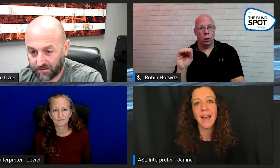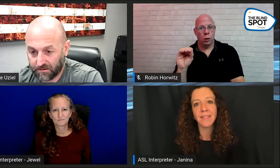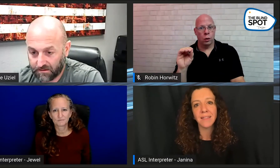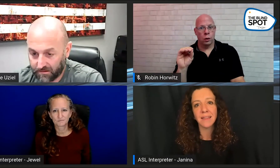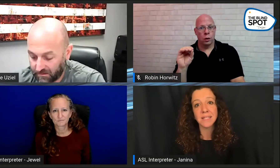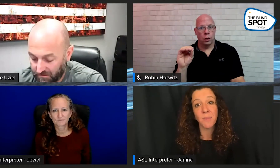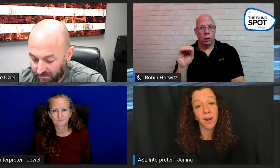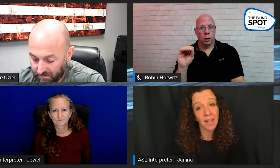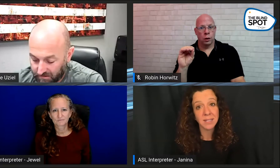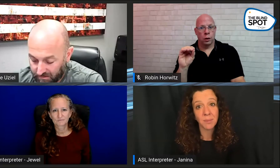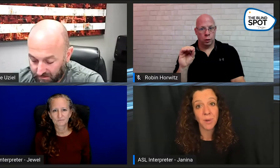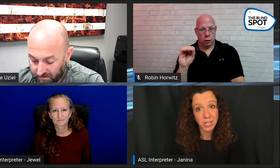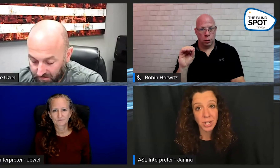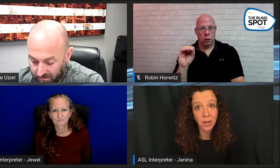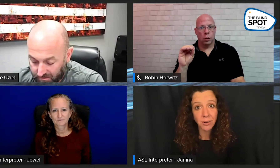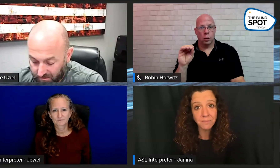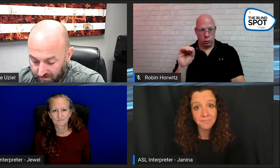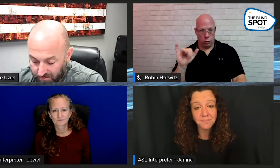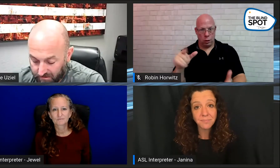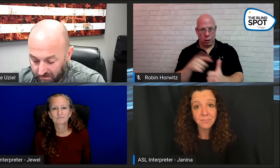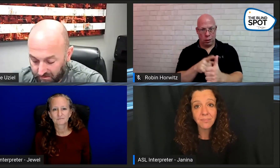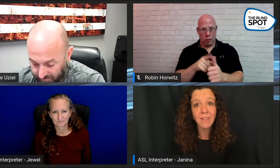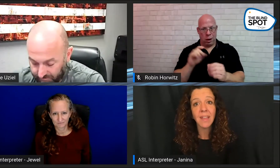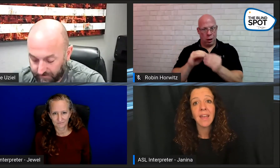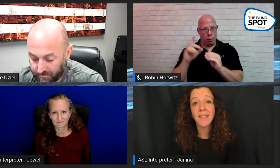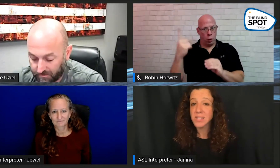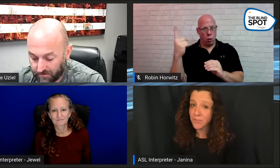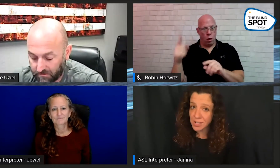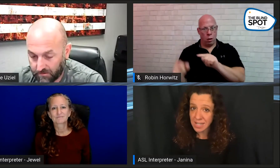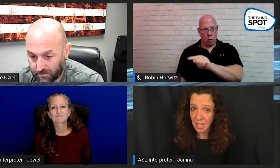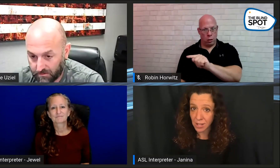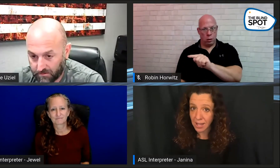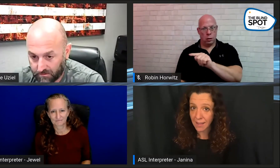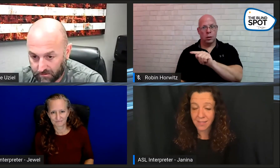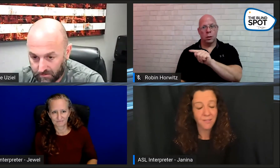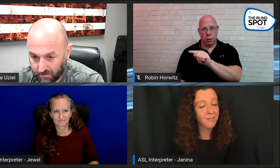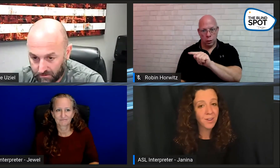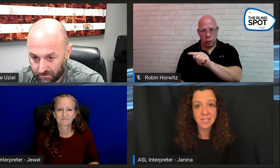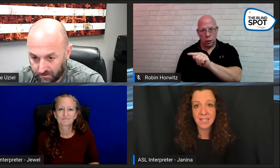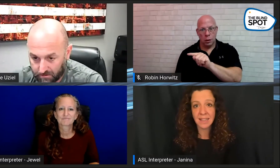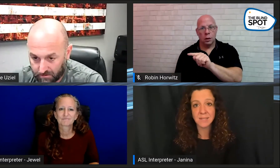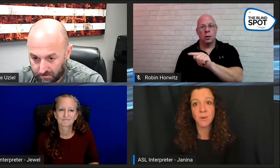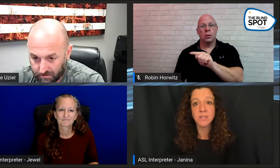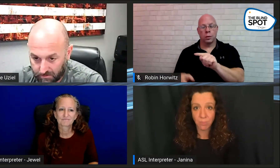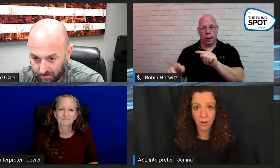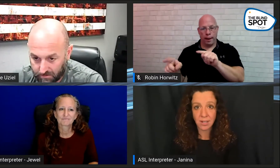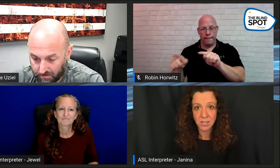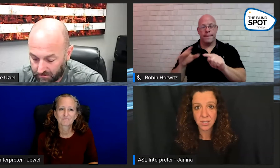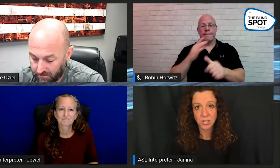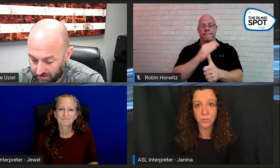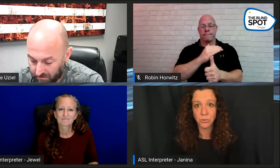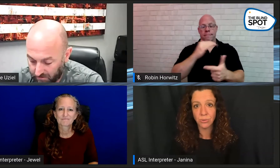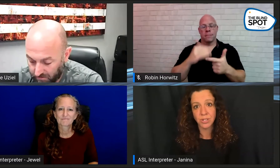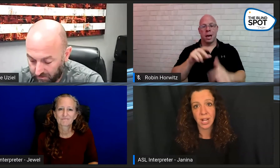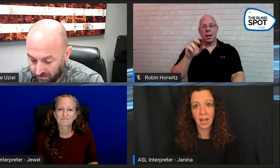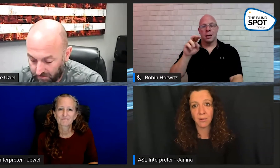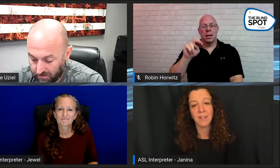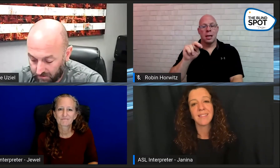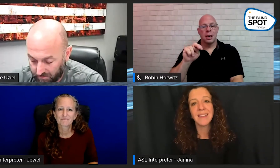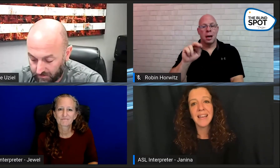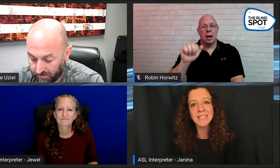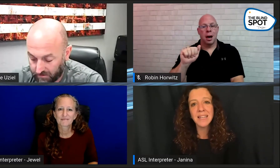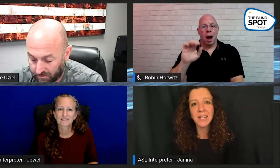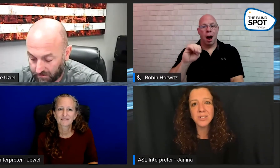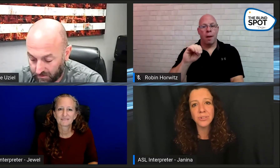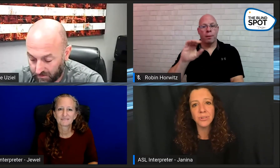look at the smart and dumb ratio. That's the first thing I look at, the first thing that's most important to check out.